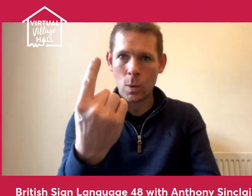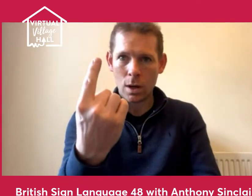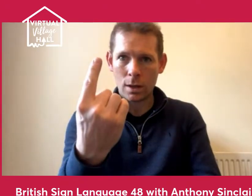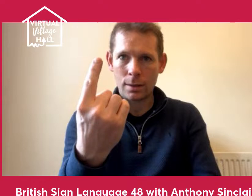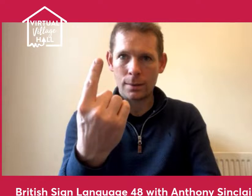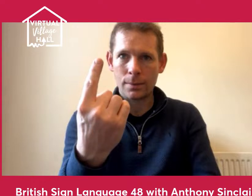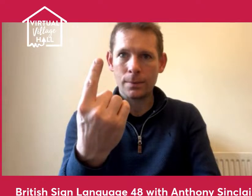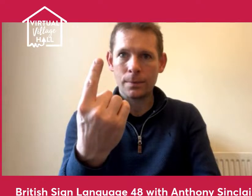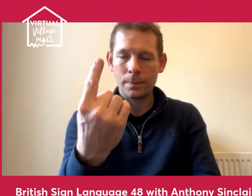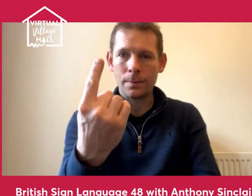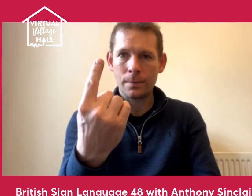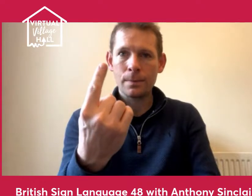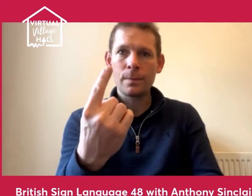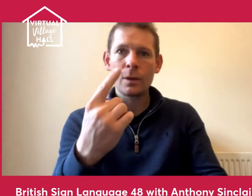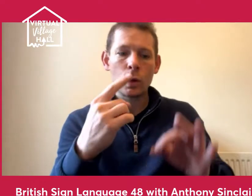1:30,